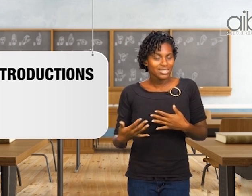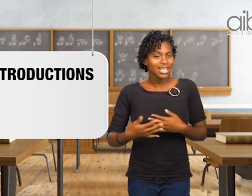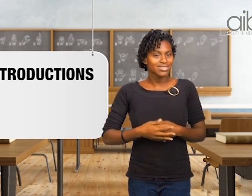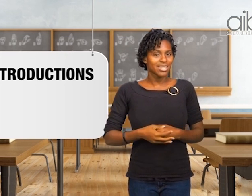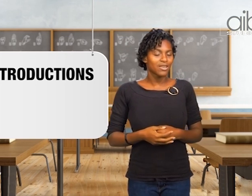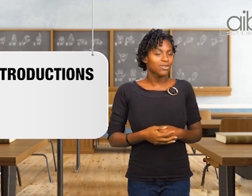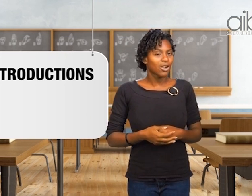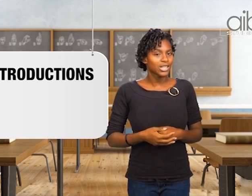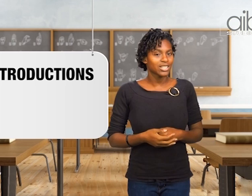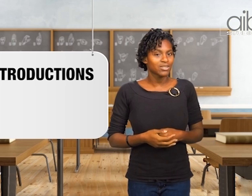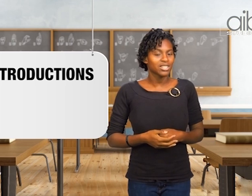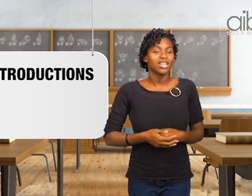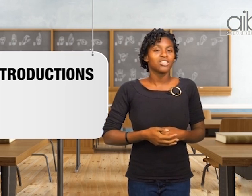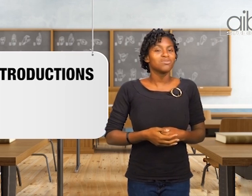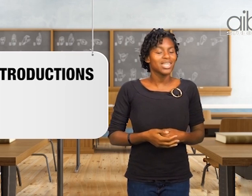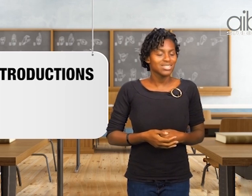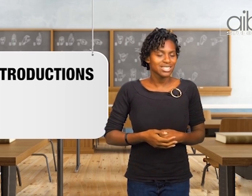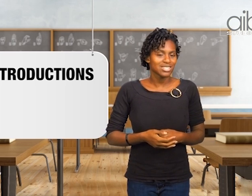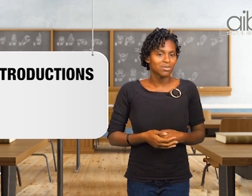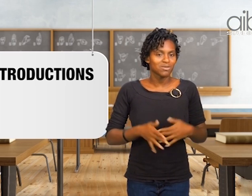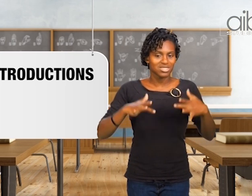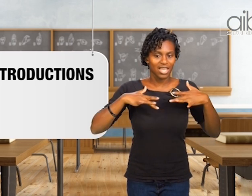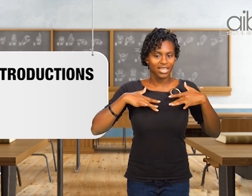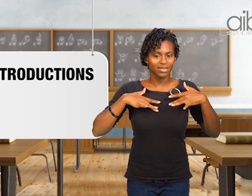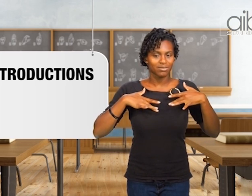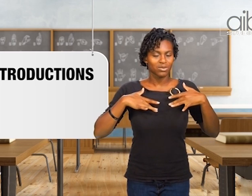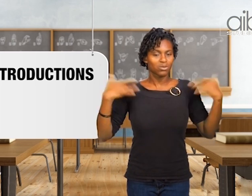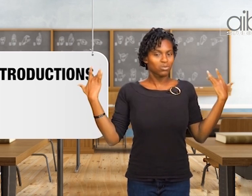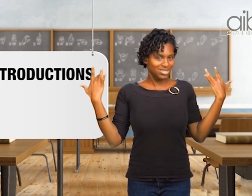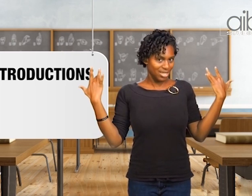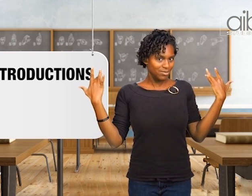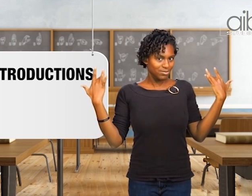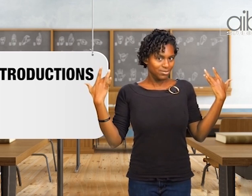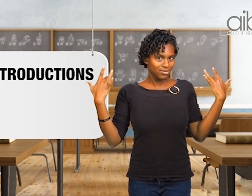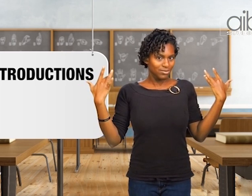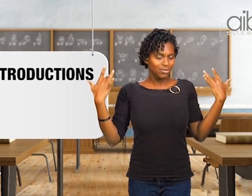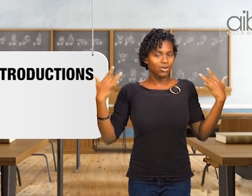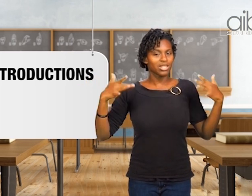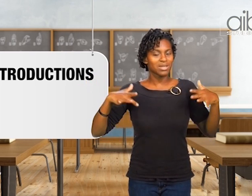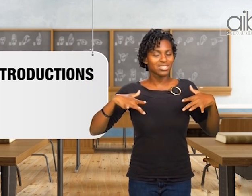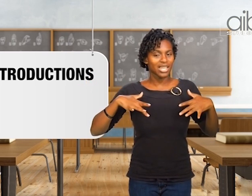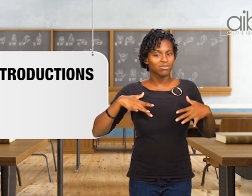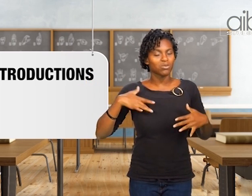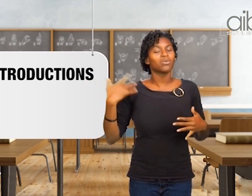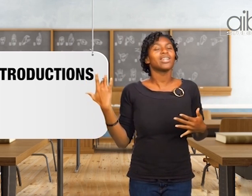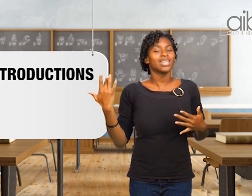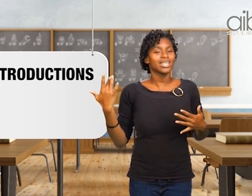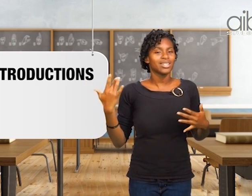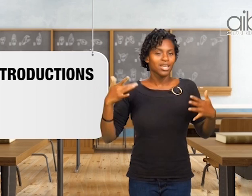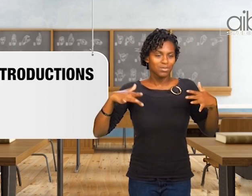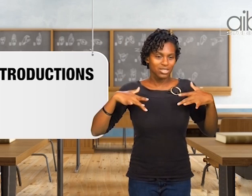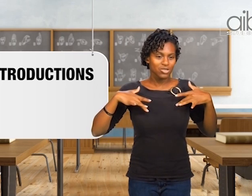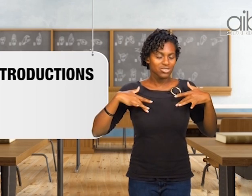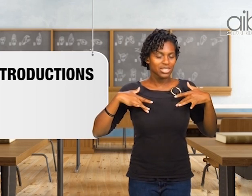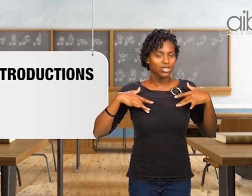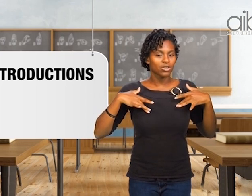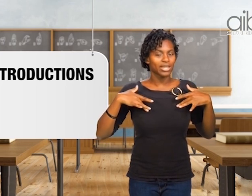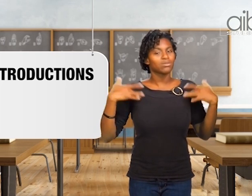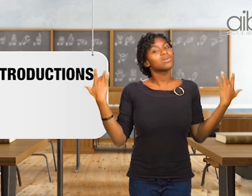that's deaf or hard of hearing, you may see some of them sign, what's up? Or they may sign it with one hand, but usually they go like, what's